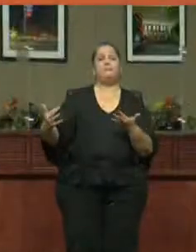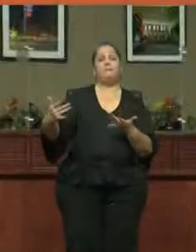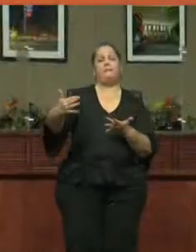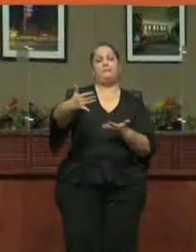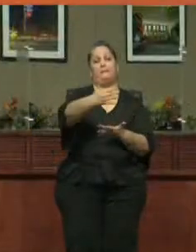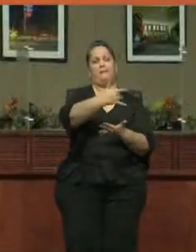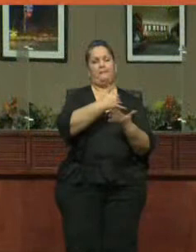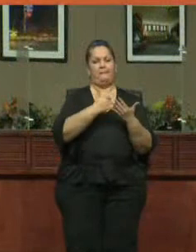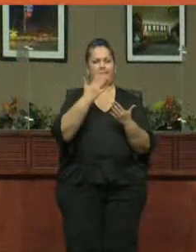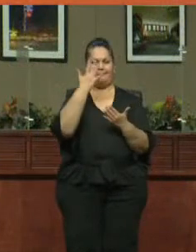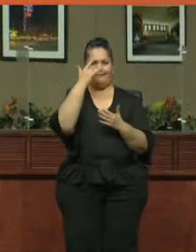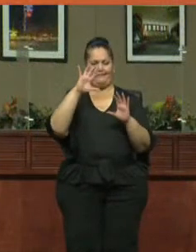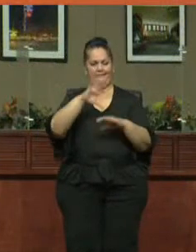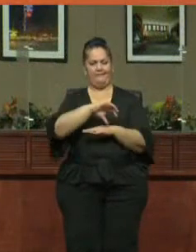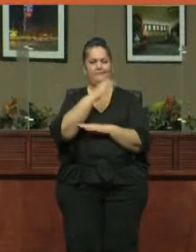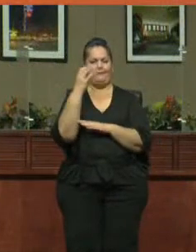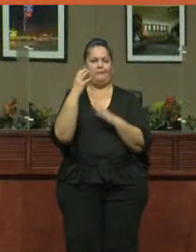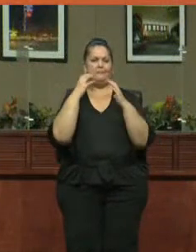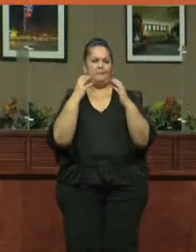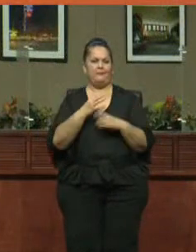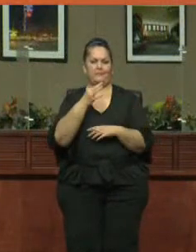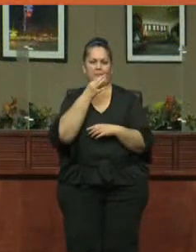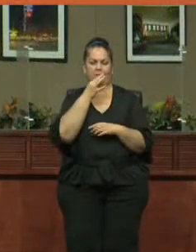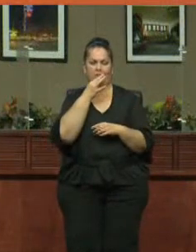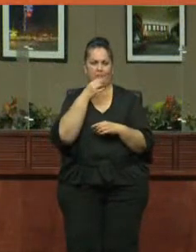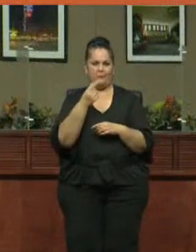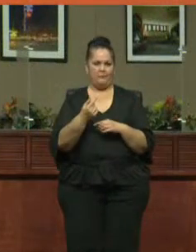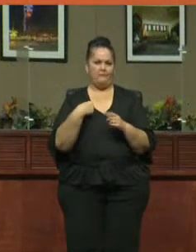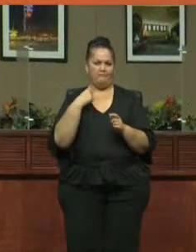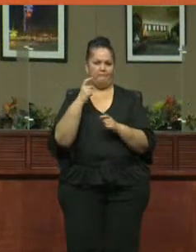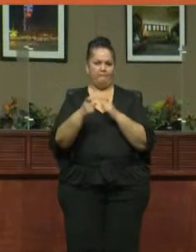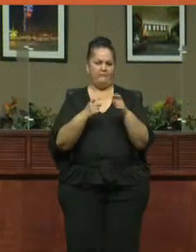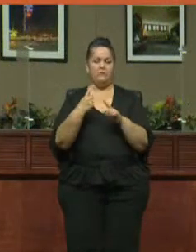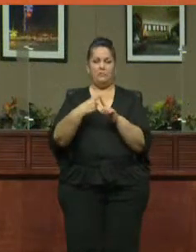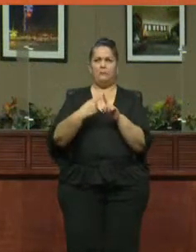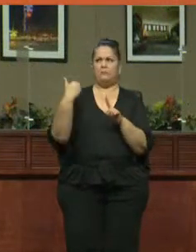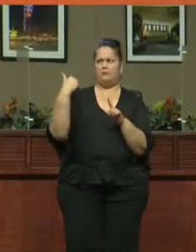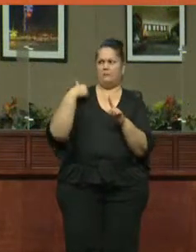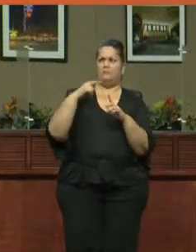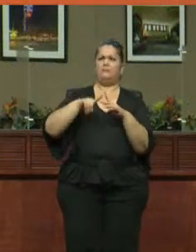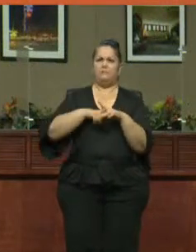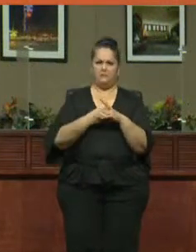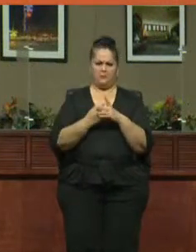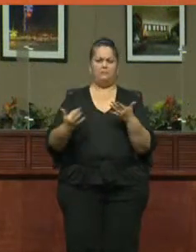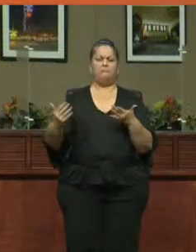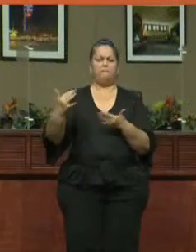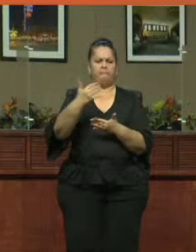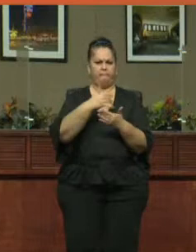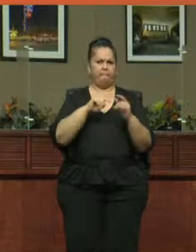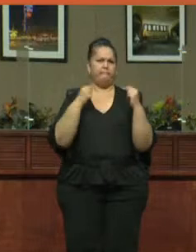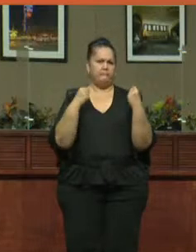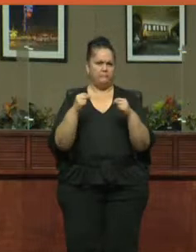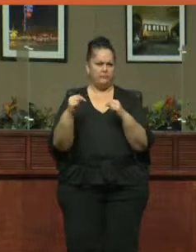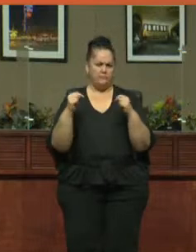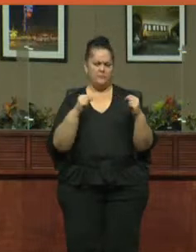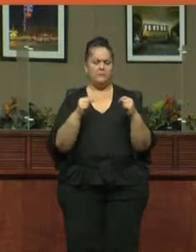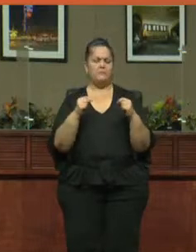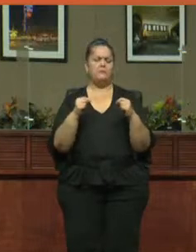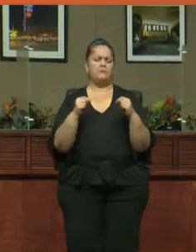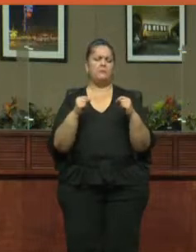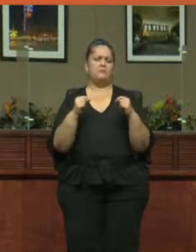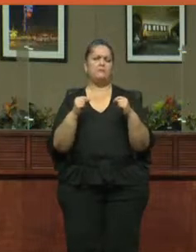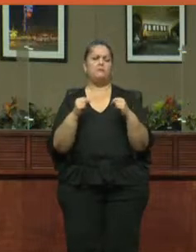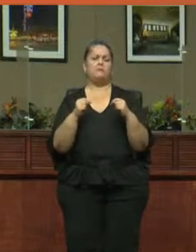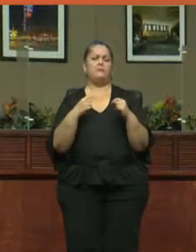are actually a month ago, I should say. We are a month into it, and last week we